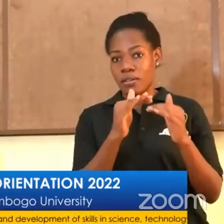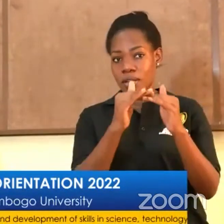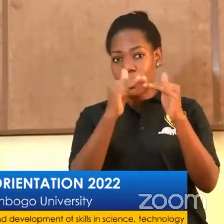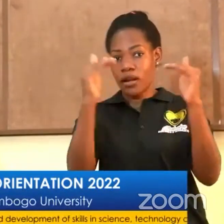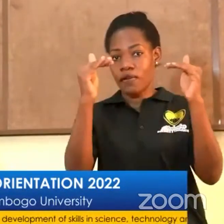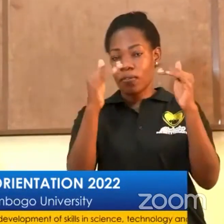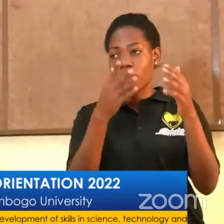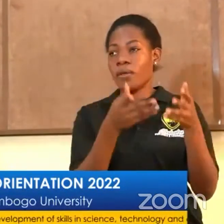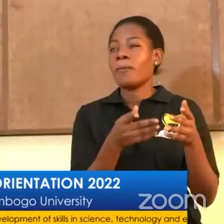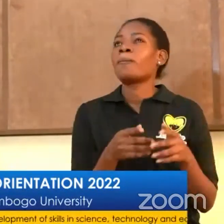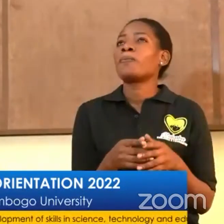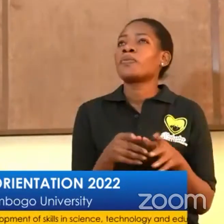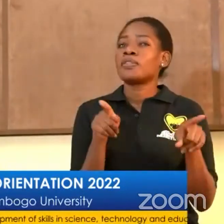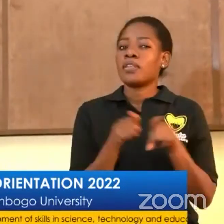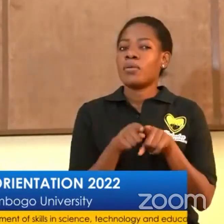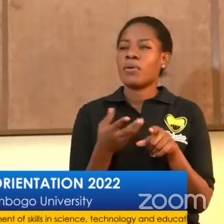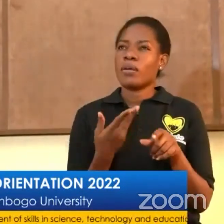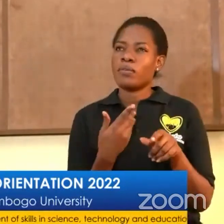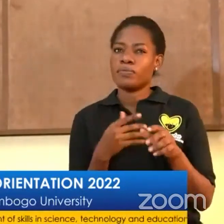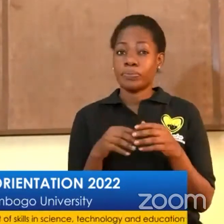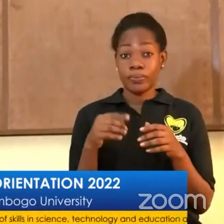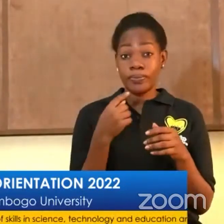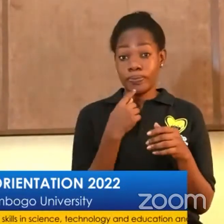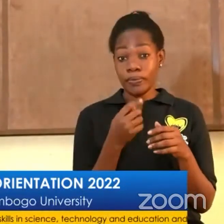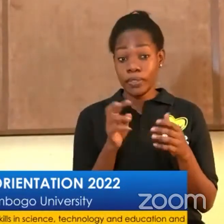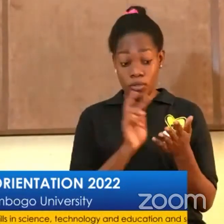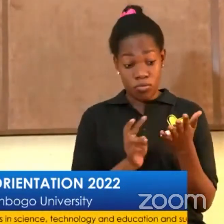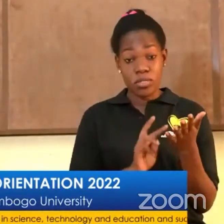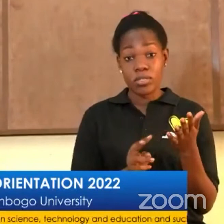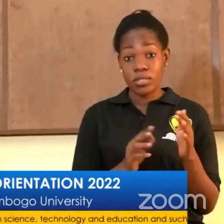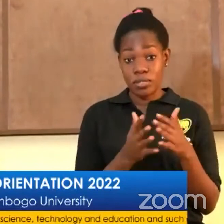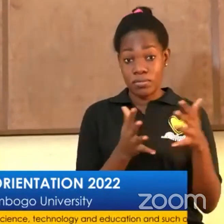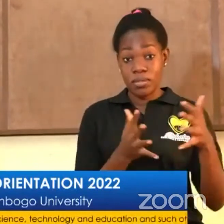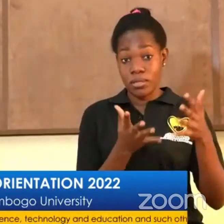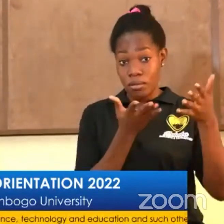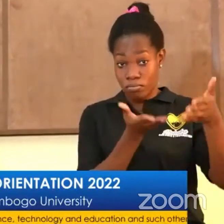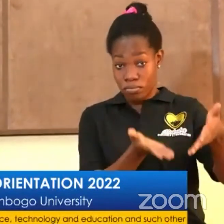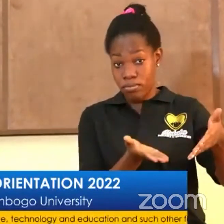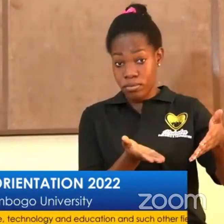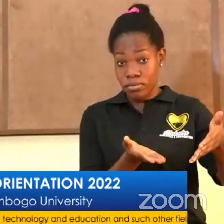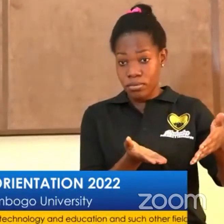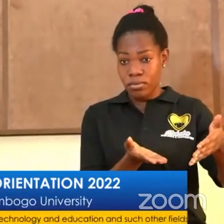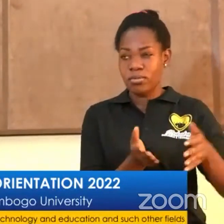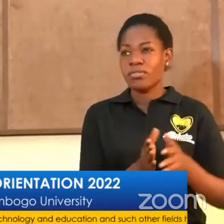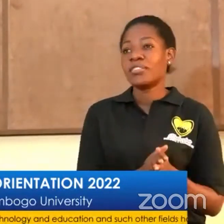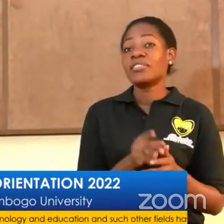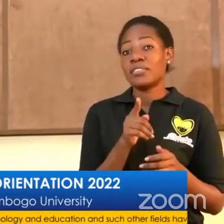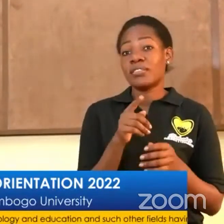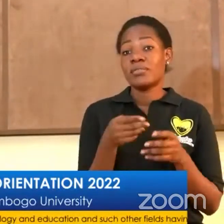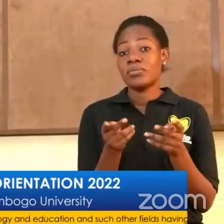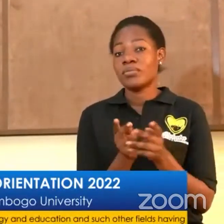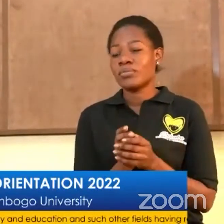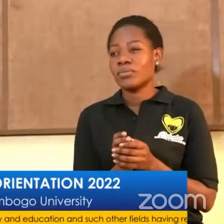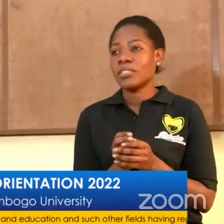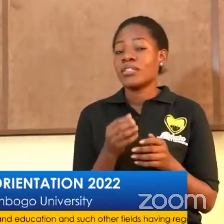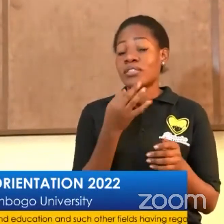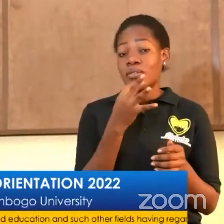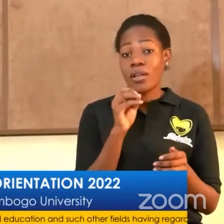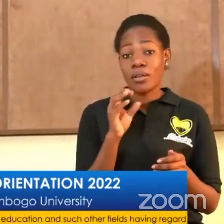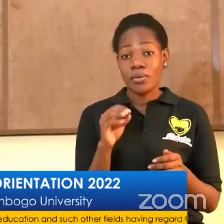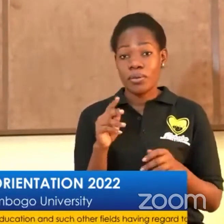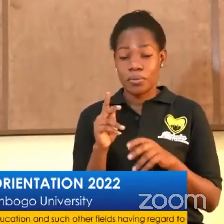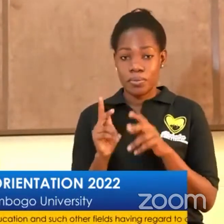already said, reading space, a capacity of 300 users at the same